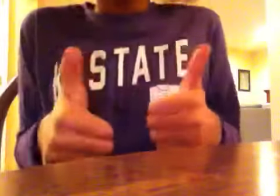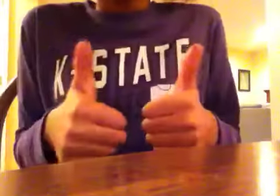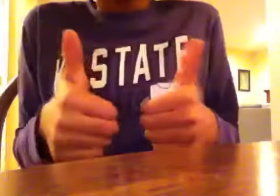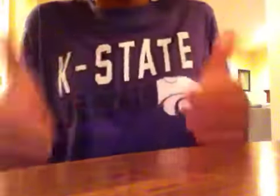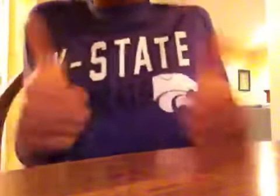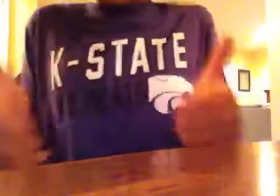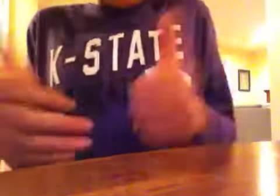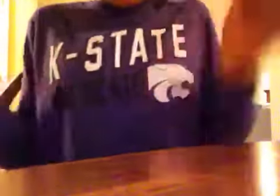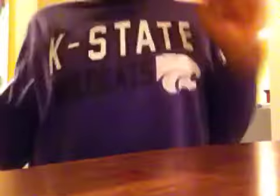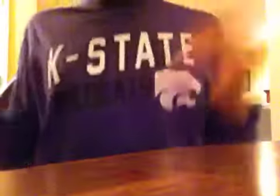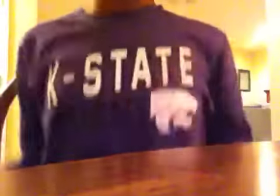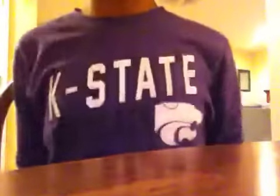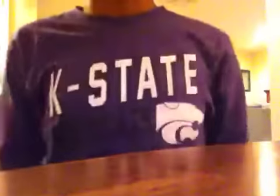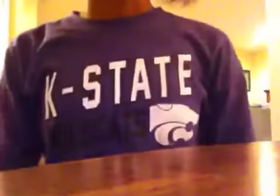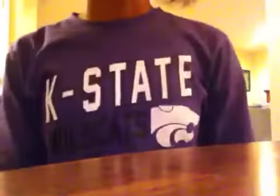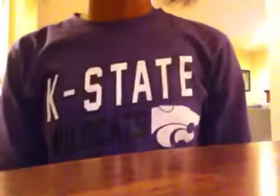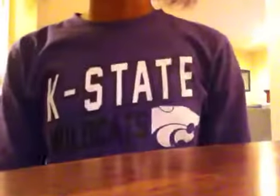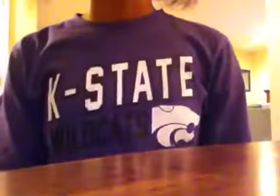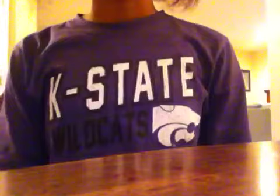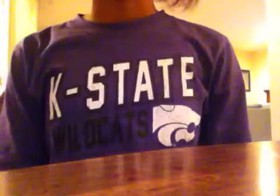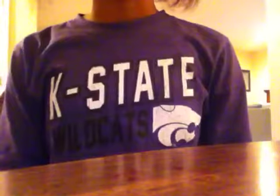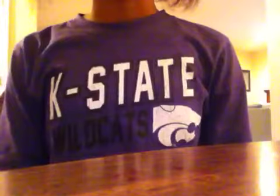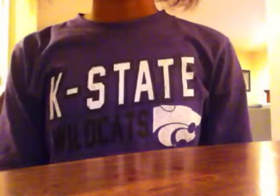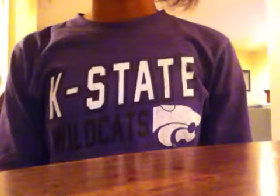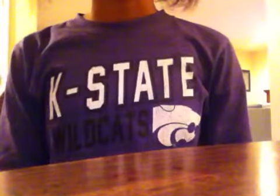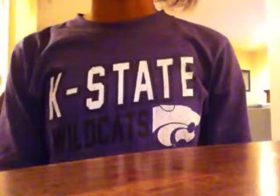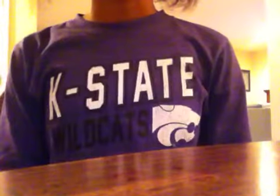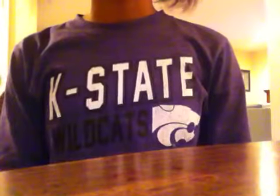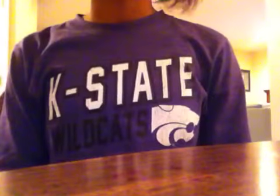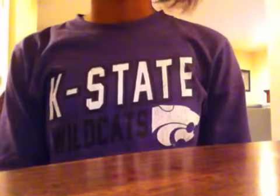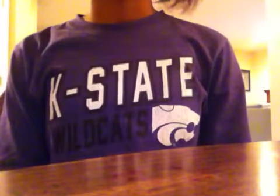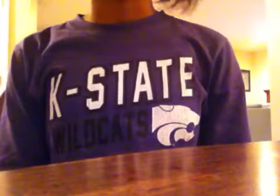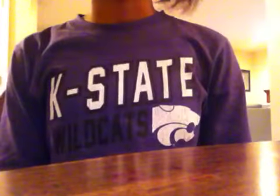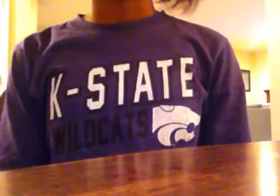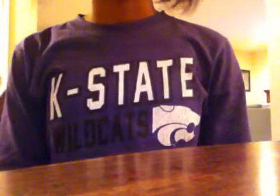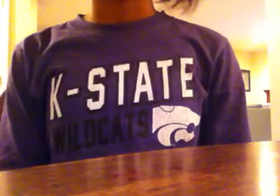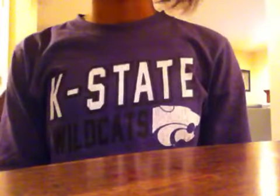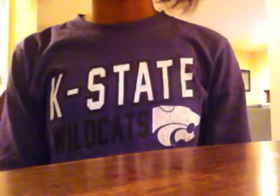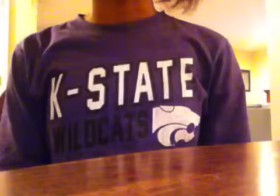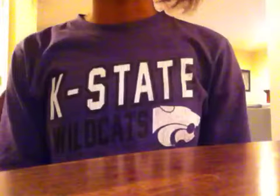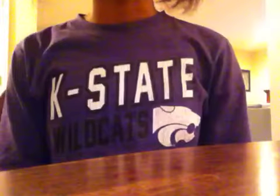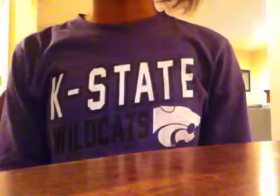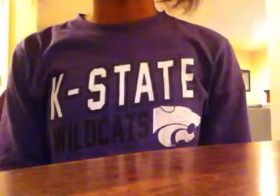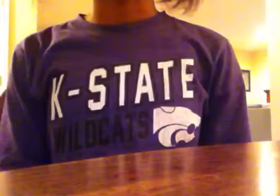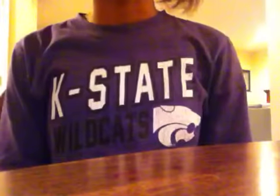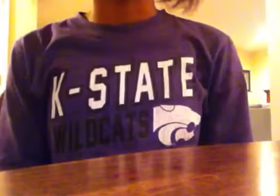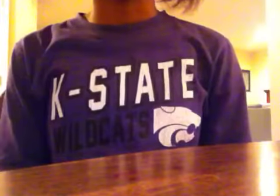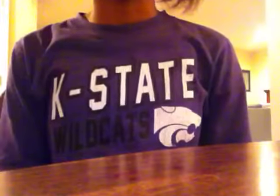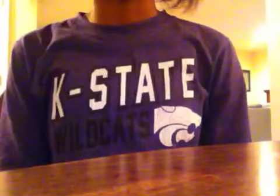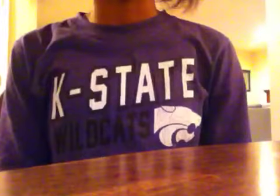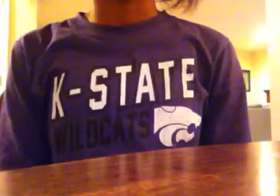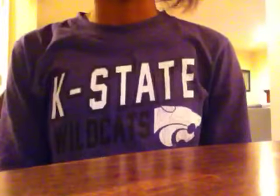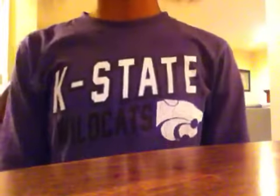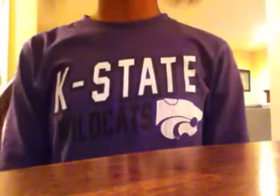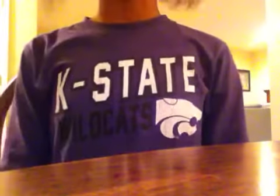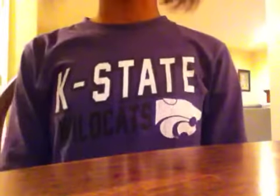I'm so excited because I never really do Valentine well I don't really do Valentine's Day but I mean what the heck start now so anyway